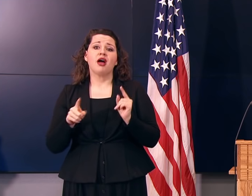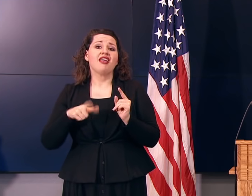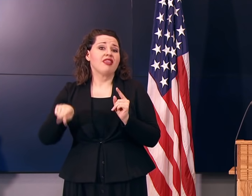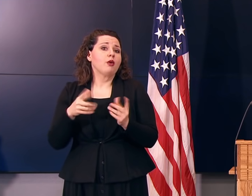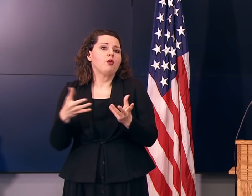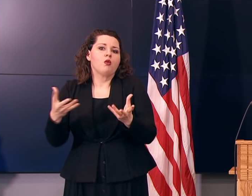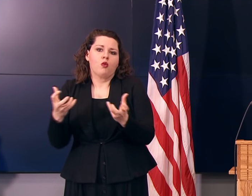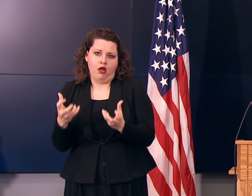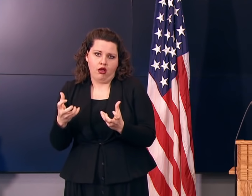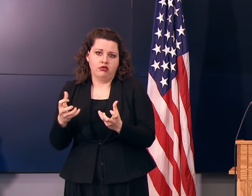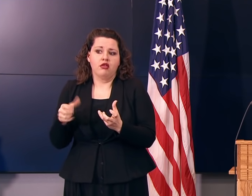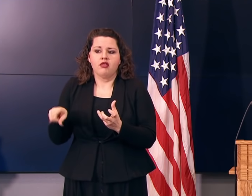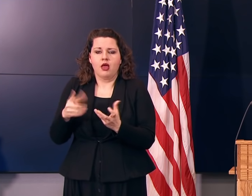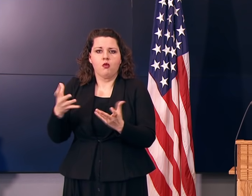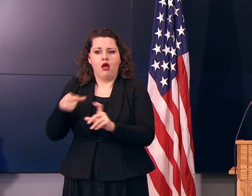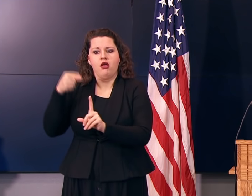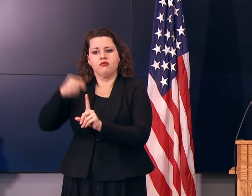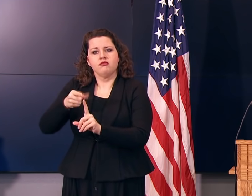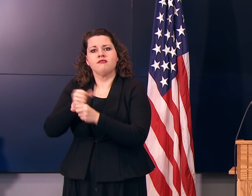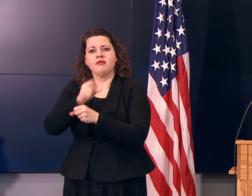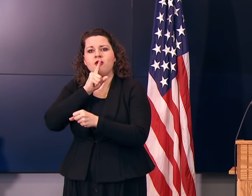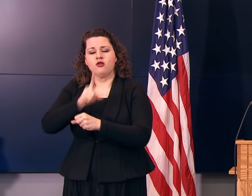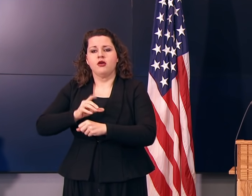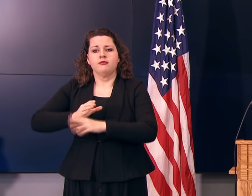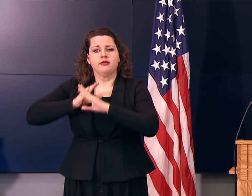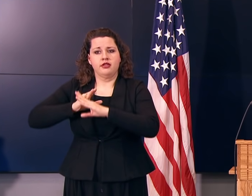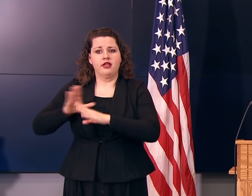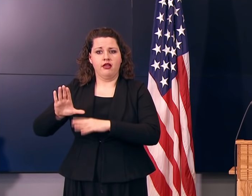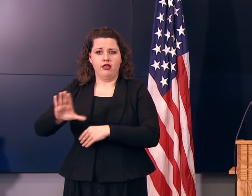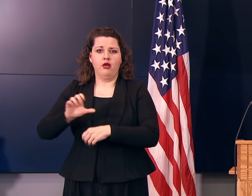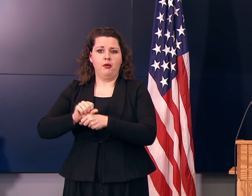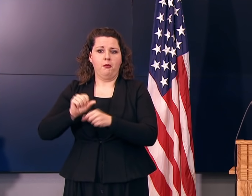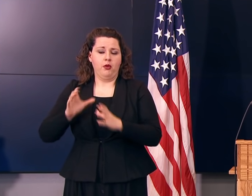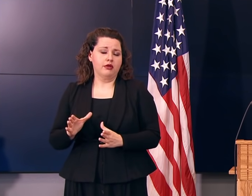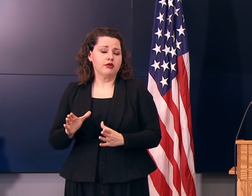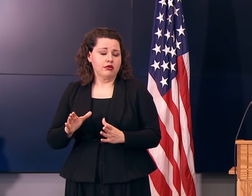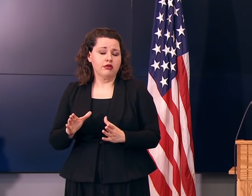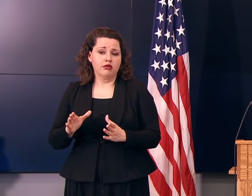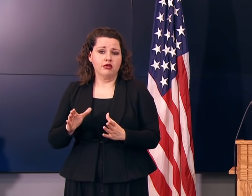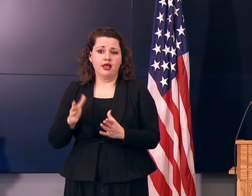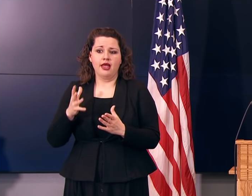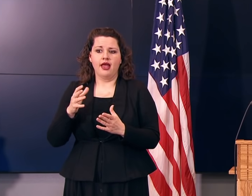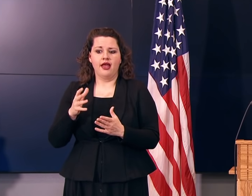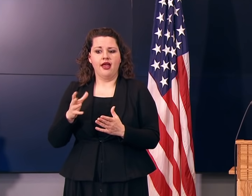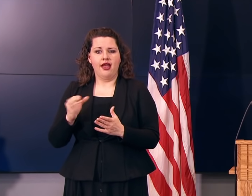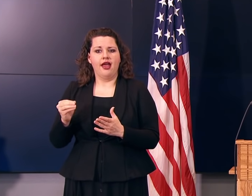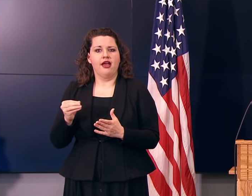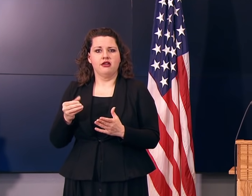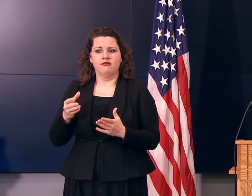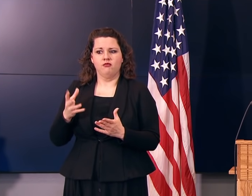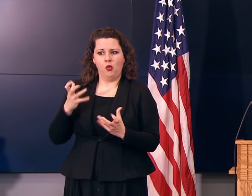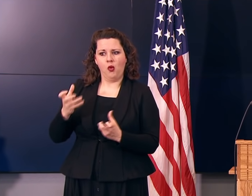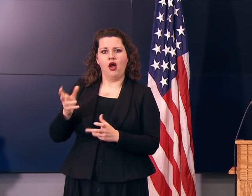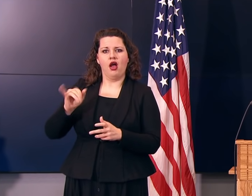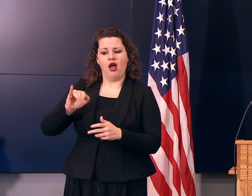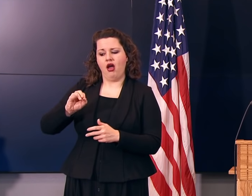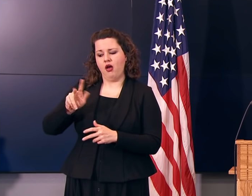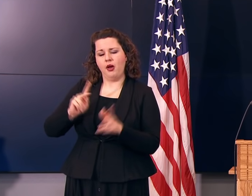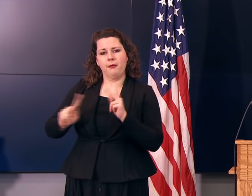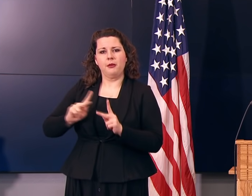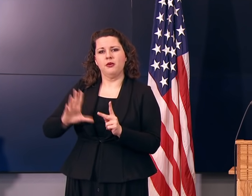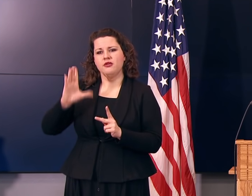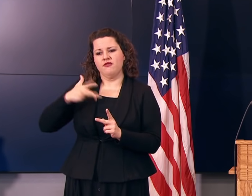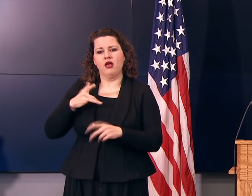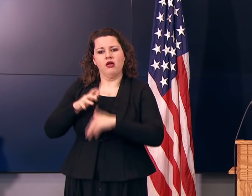to do that. They want to make sure that they're protecting their employers and that they can provide Iowans with the confidence they need to come back in and